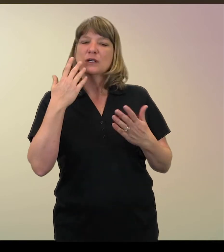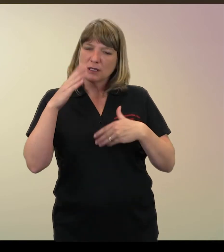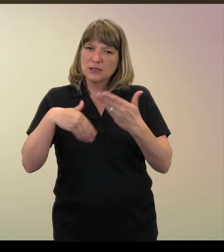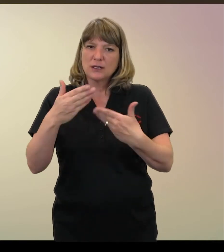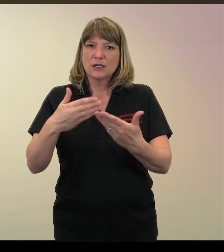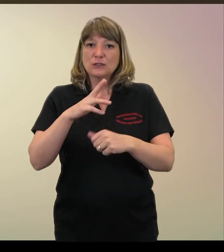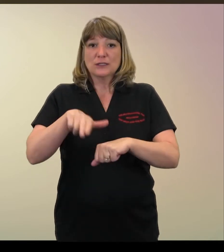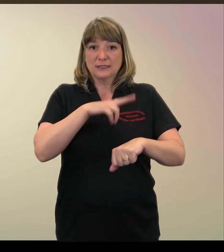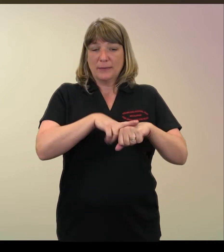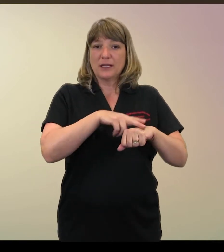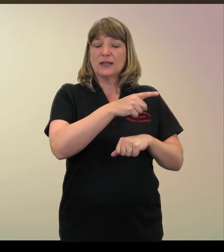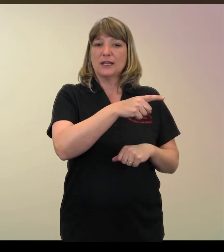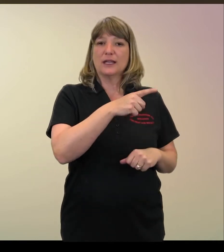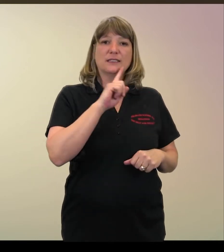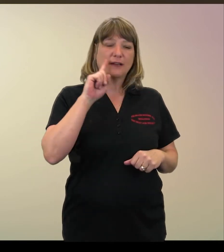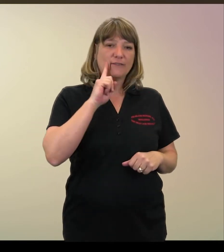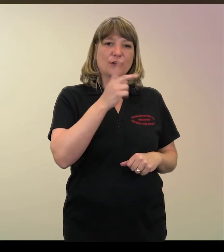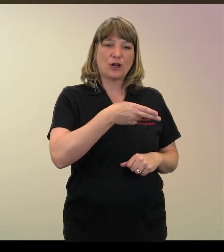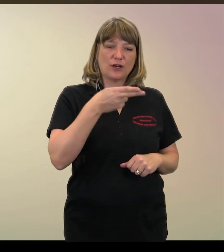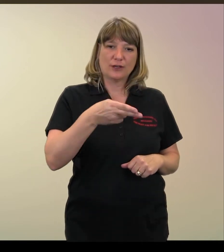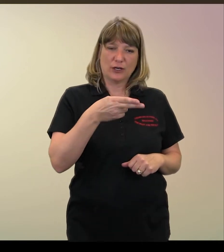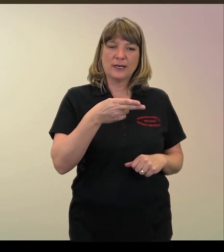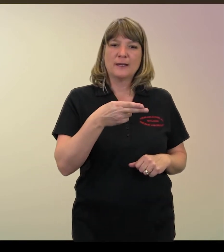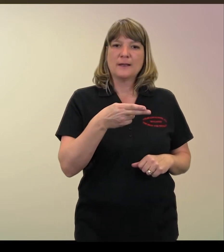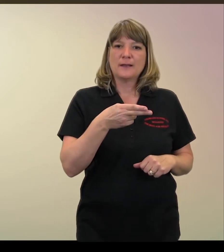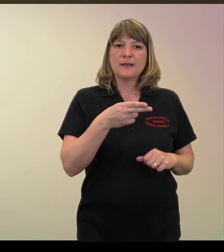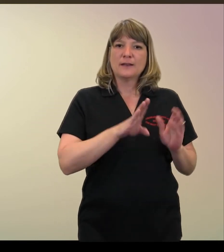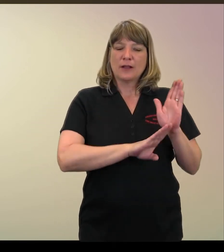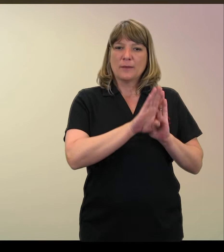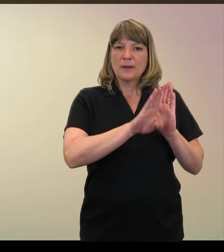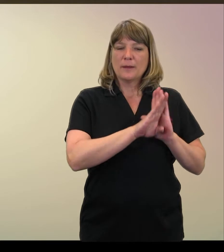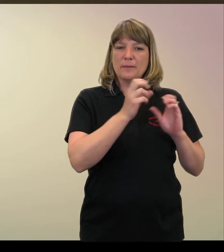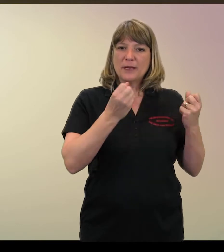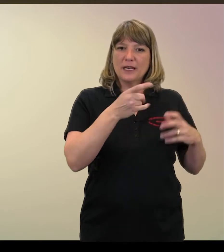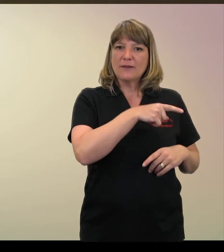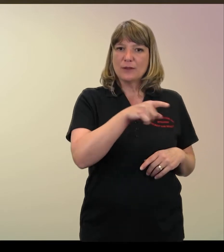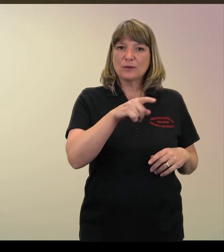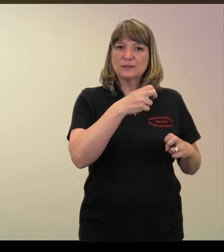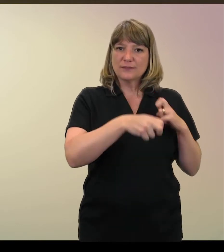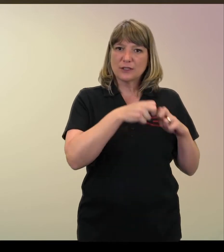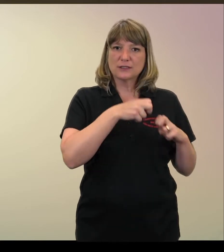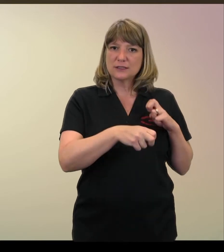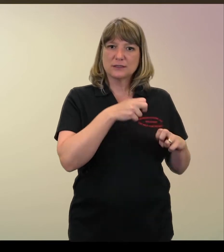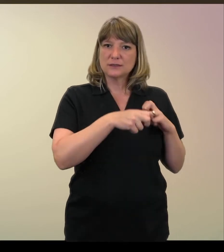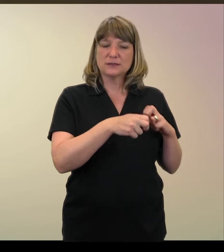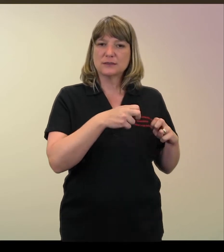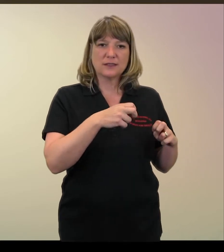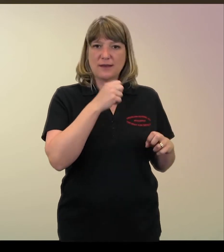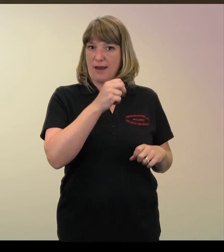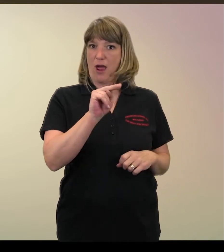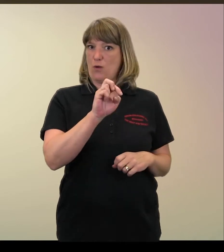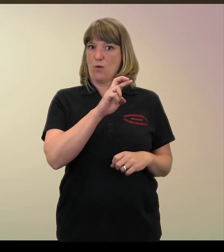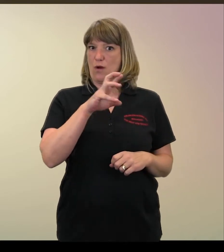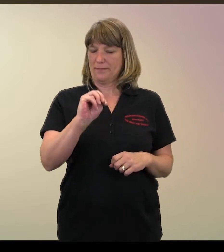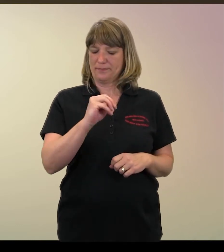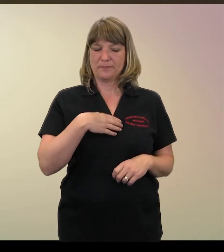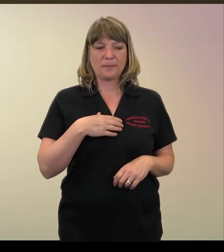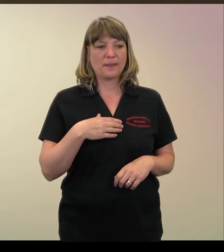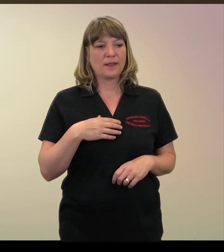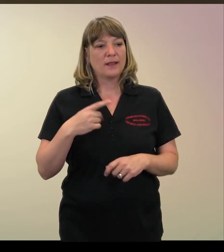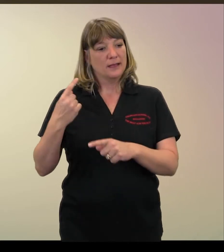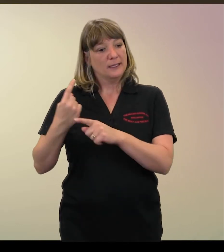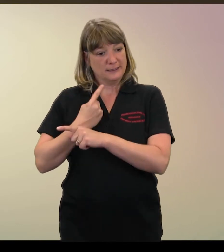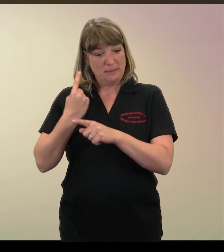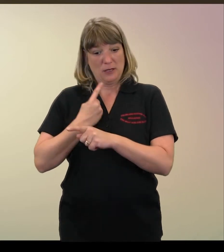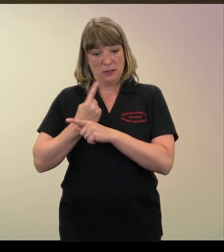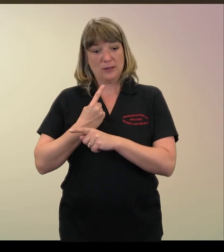So in typically developing children with deaf and hard of hearing, a lot of those difficulties are not the norm, right? So